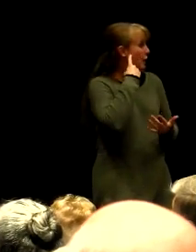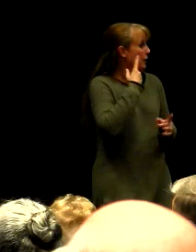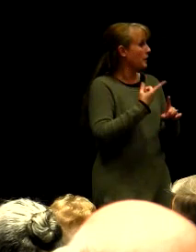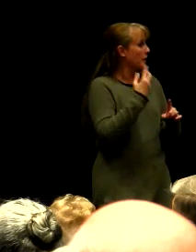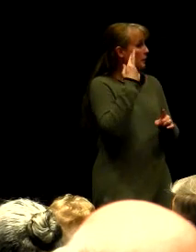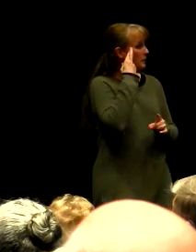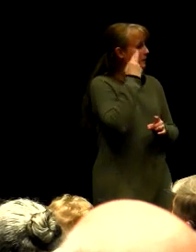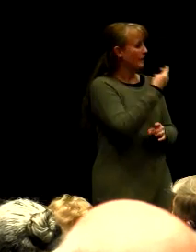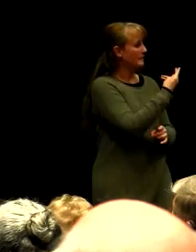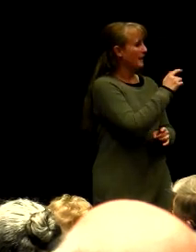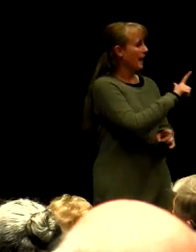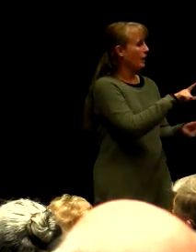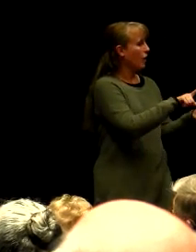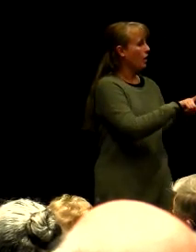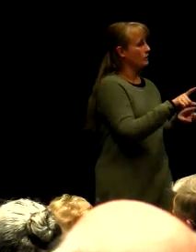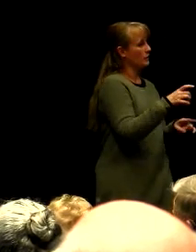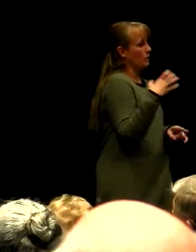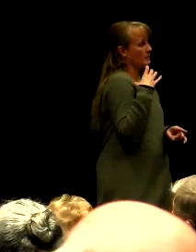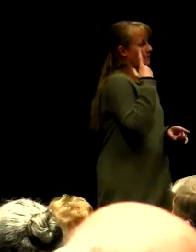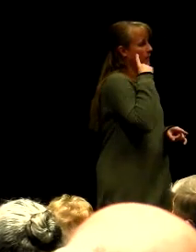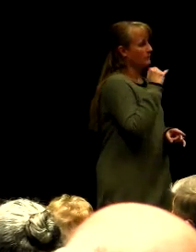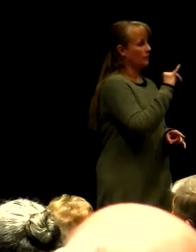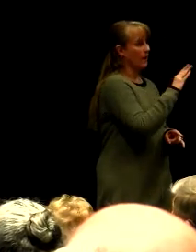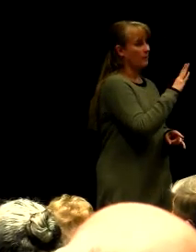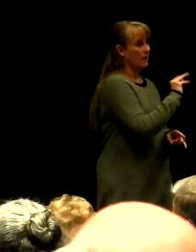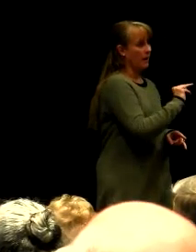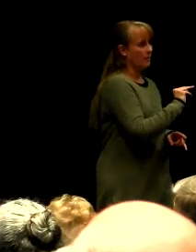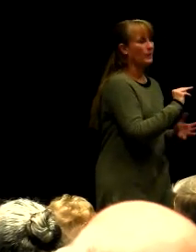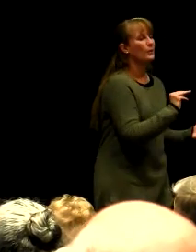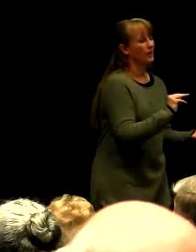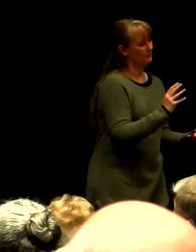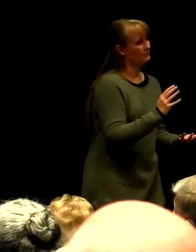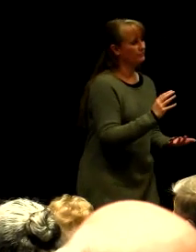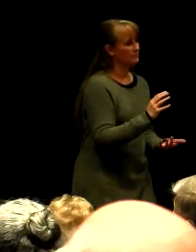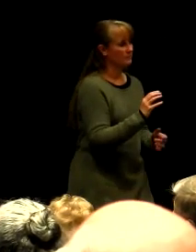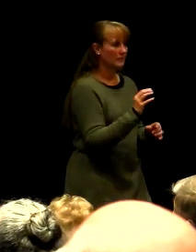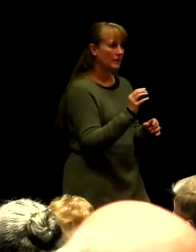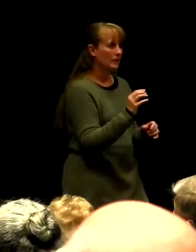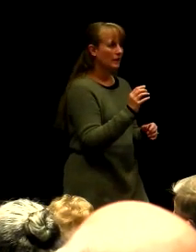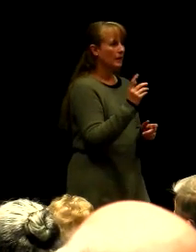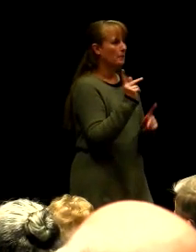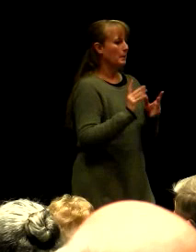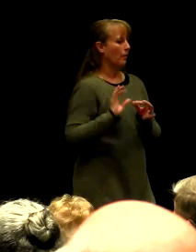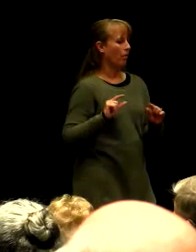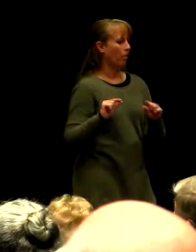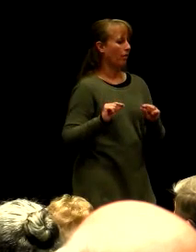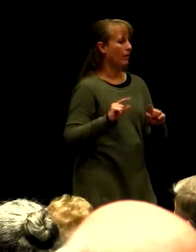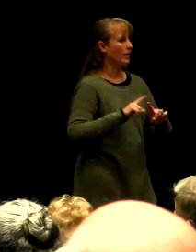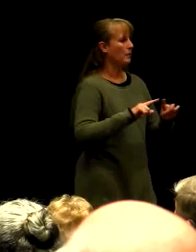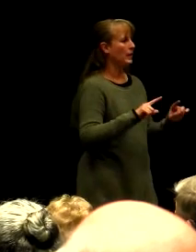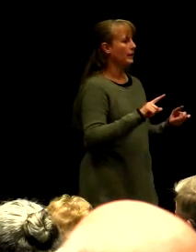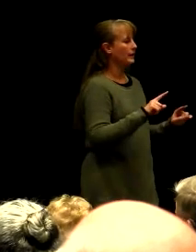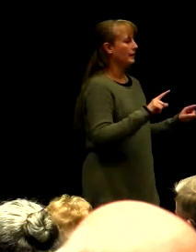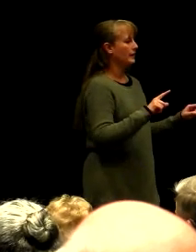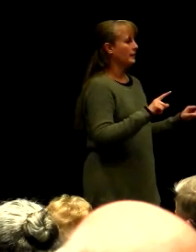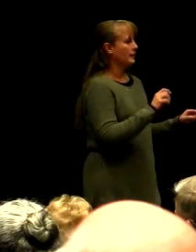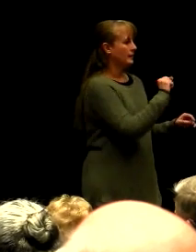to Kubrick and Clark, that's not the origin of the name at all. It's heuristic